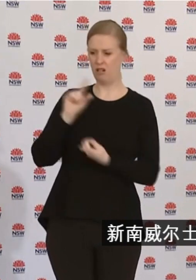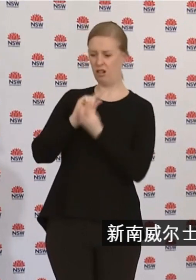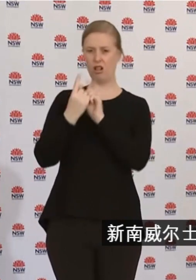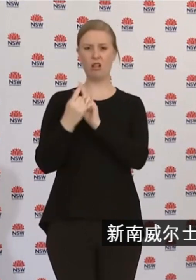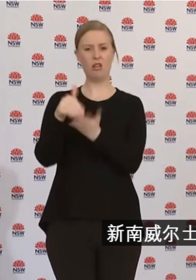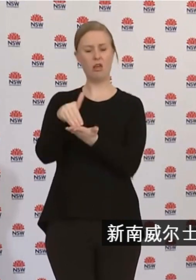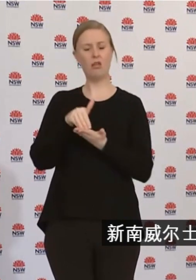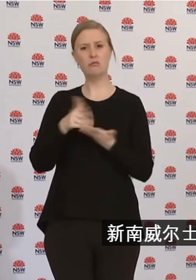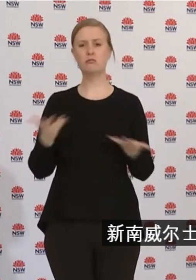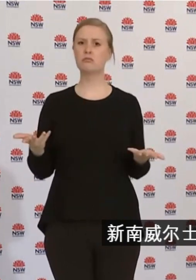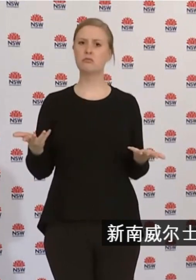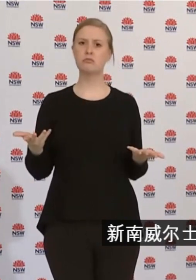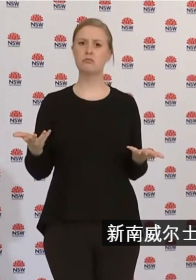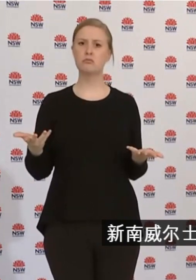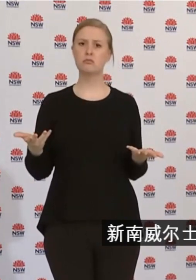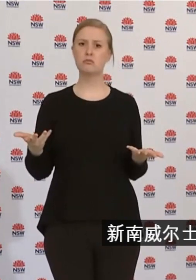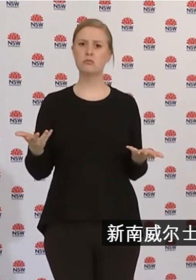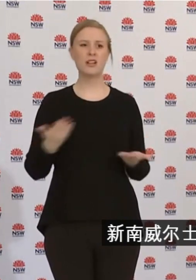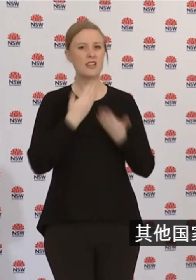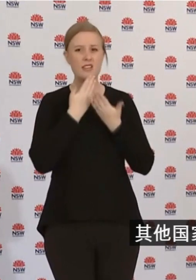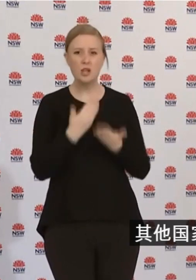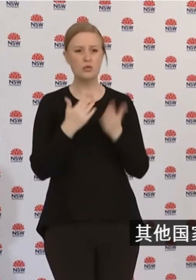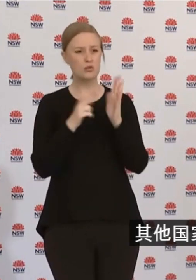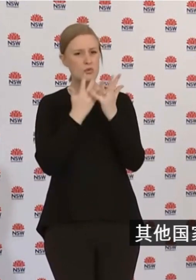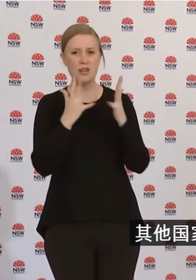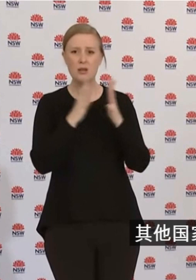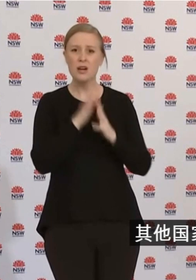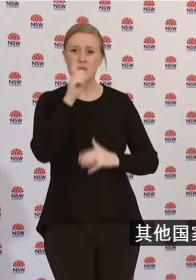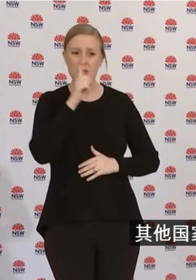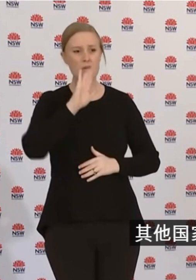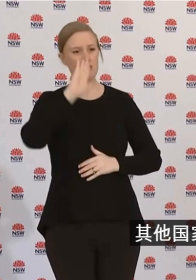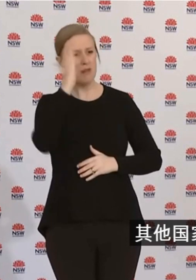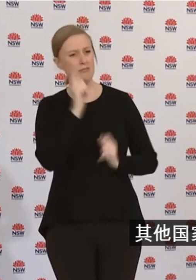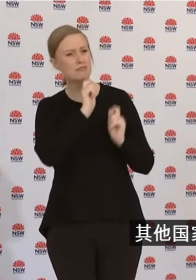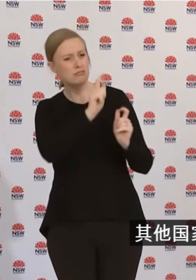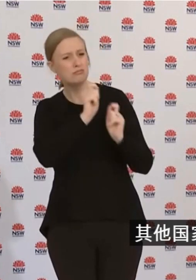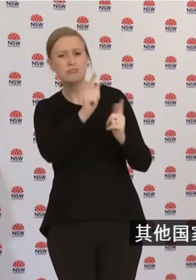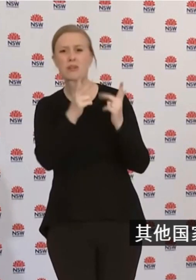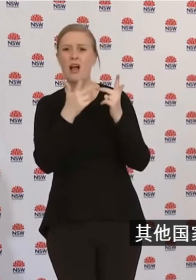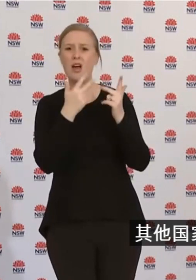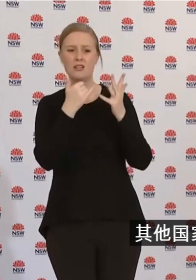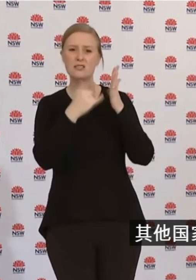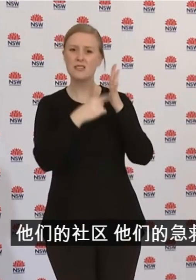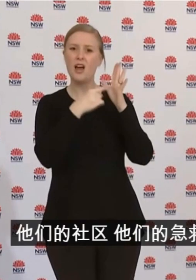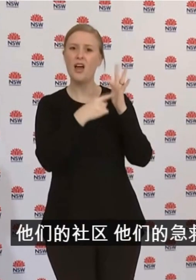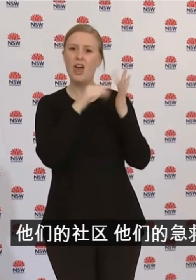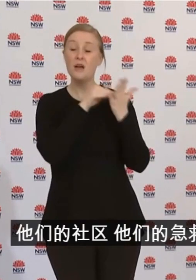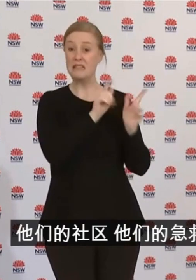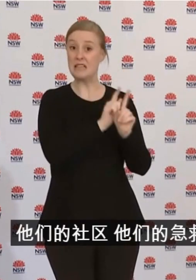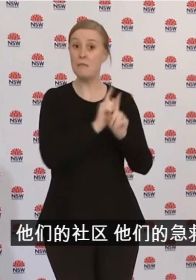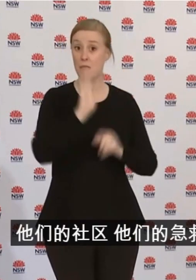Wales residents for the years and years of contribution to other states. Equally, those other states send